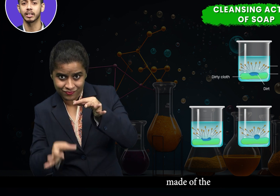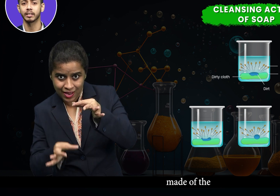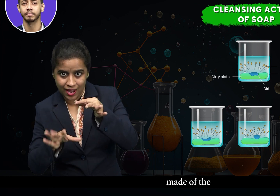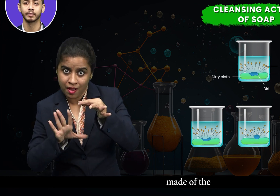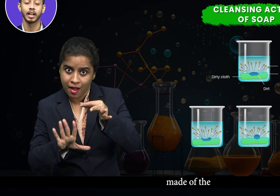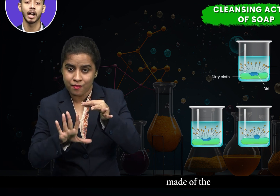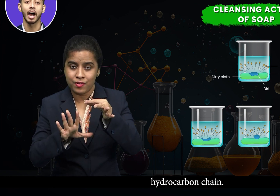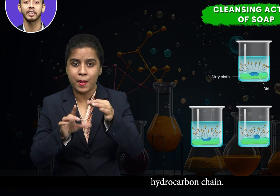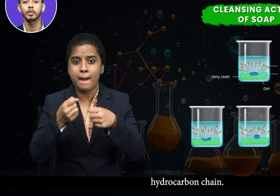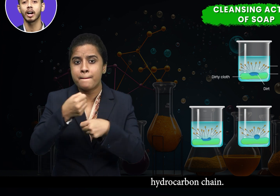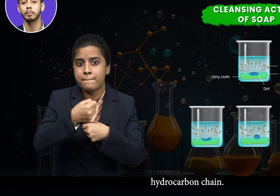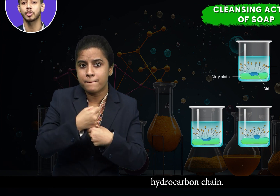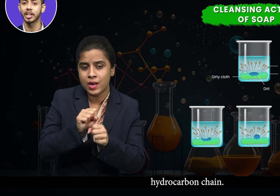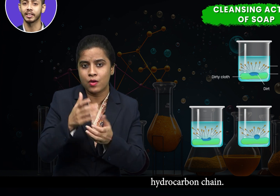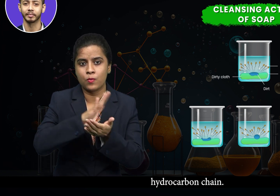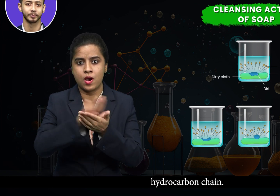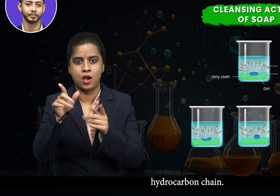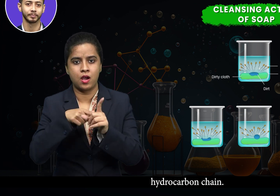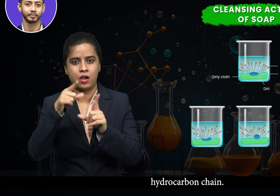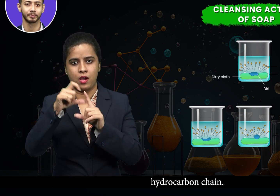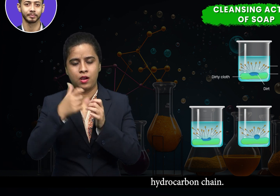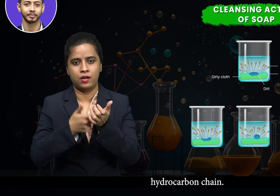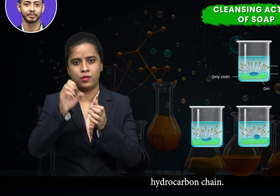the hydrocarbon chain.